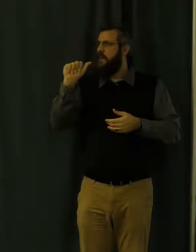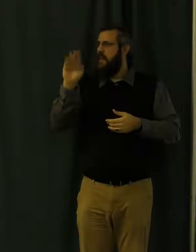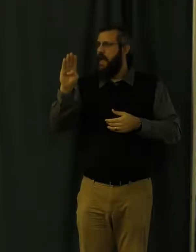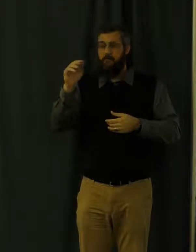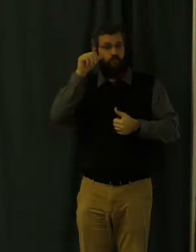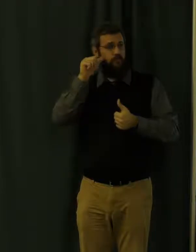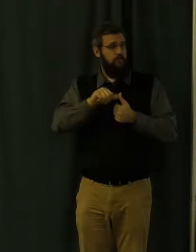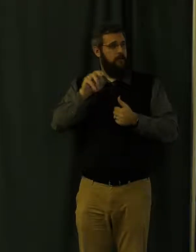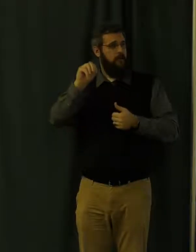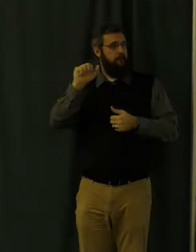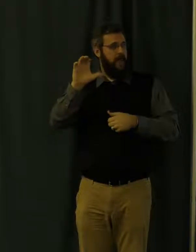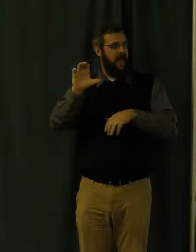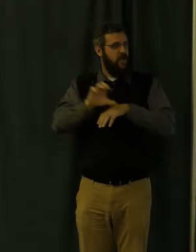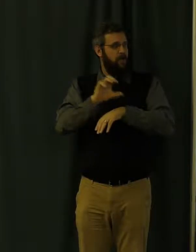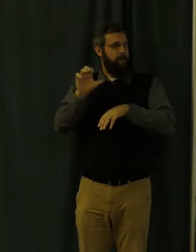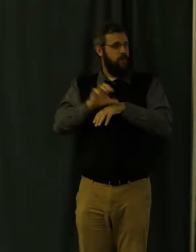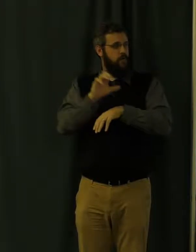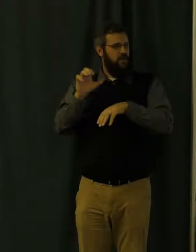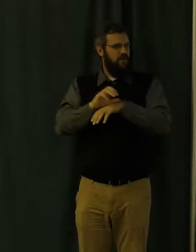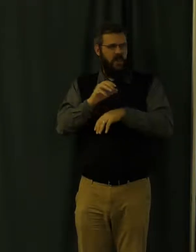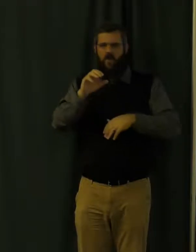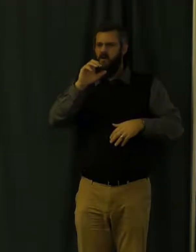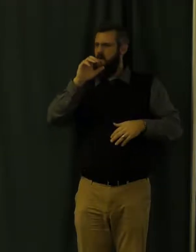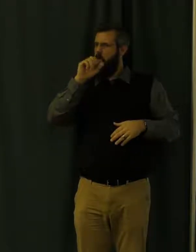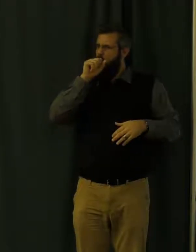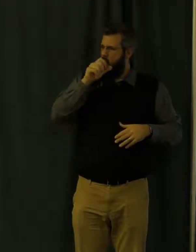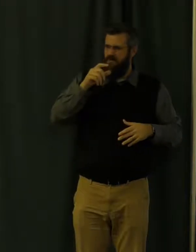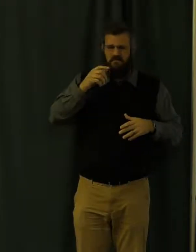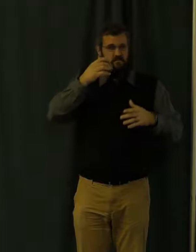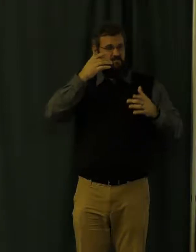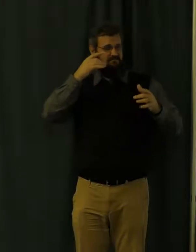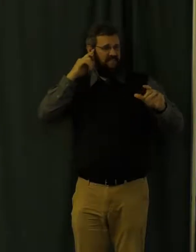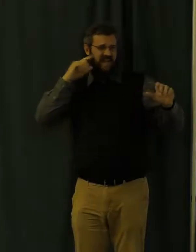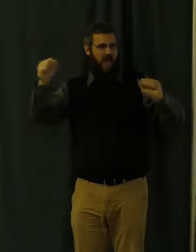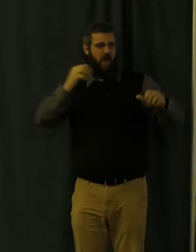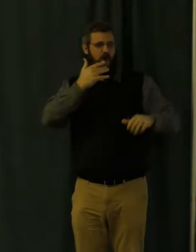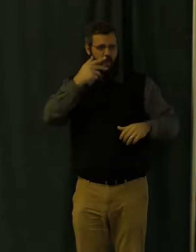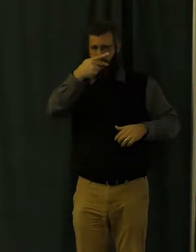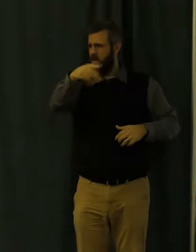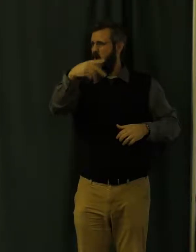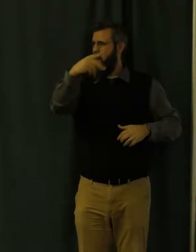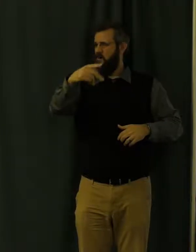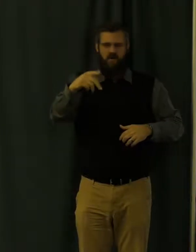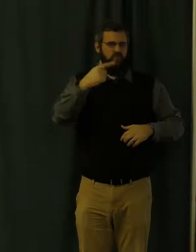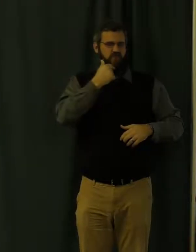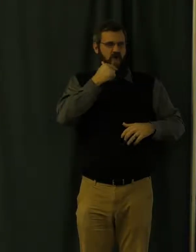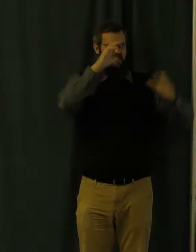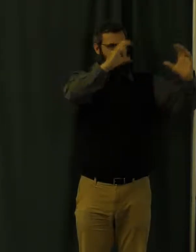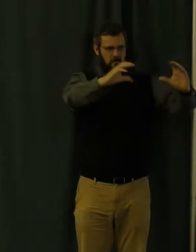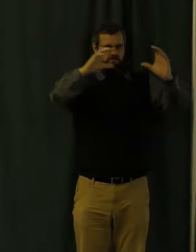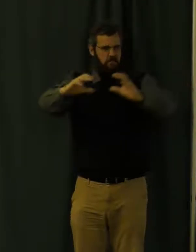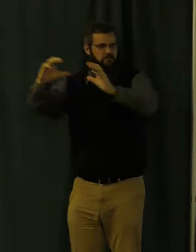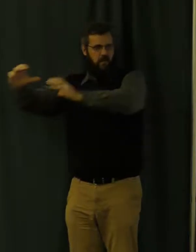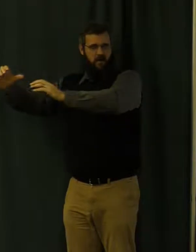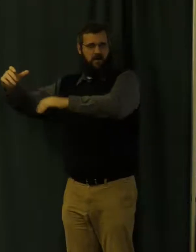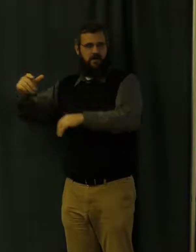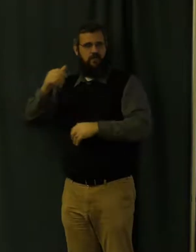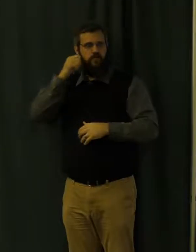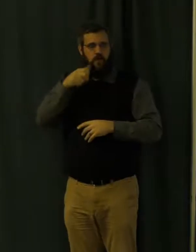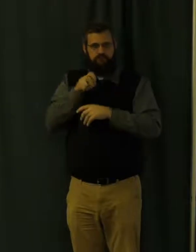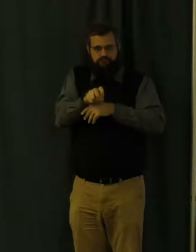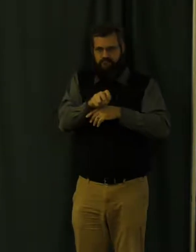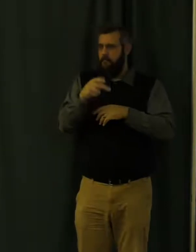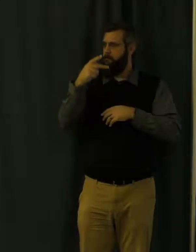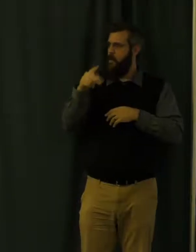those Mac computers that were like bright colors. They were like bubbly and like, people are not, like purple and red. So I sent her down. She was at a purple